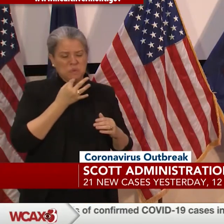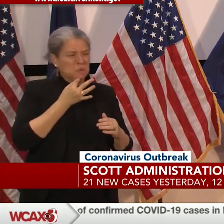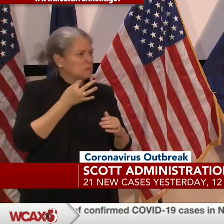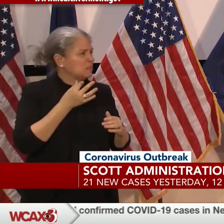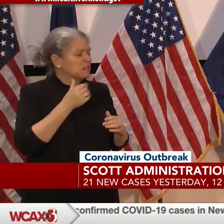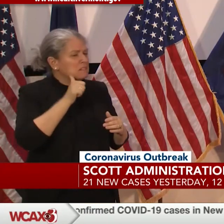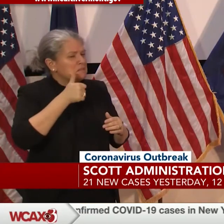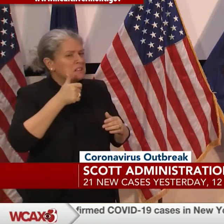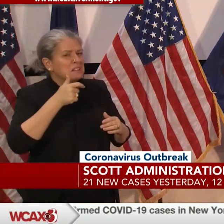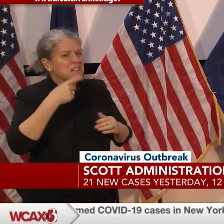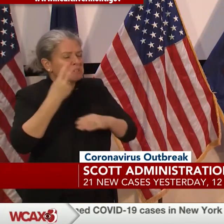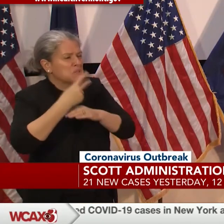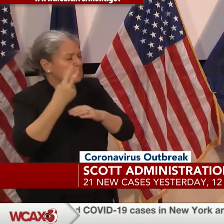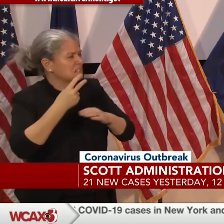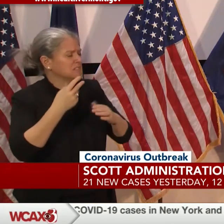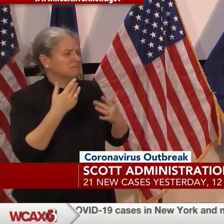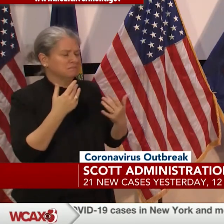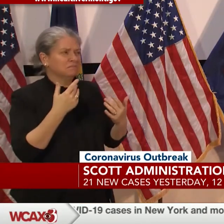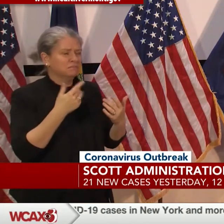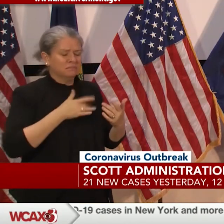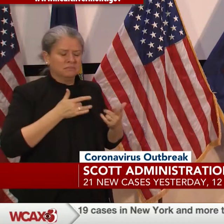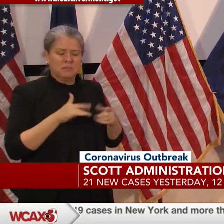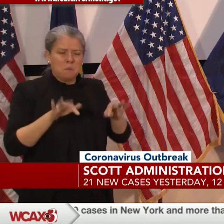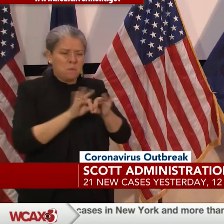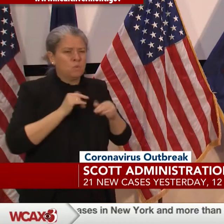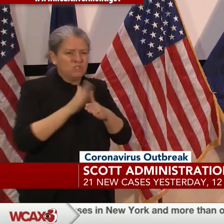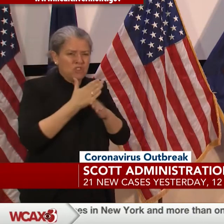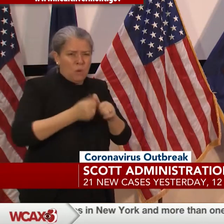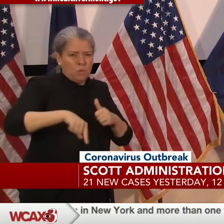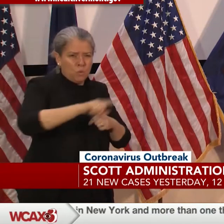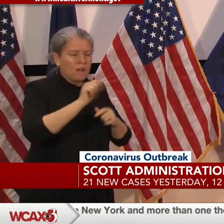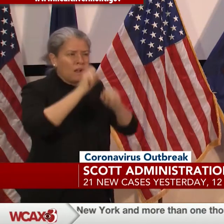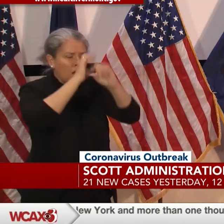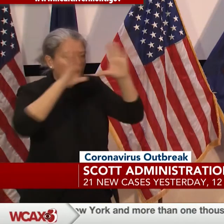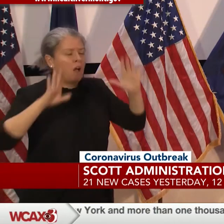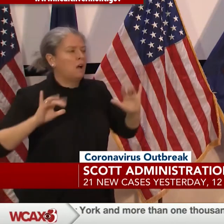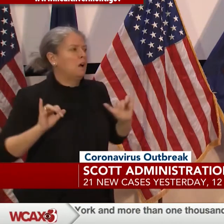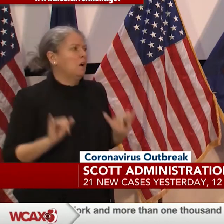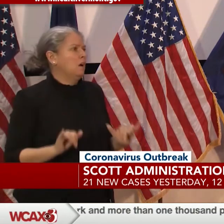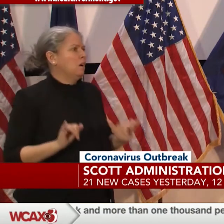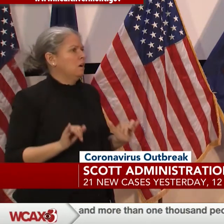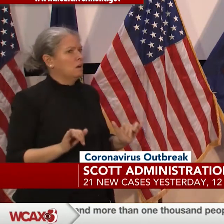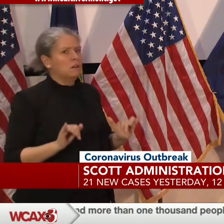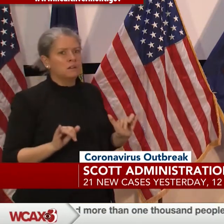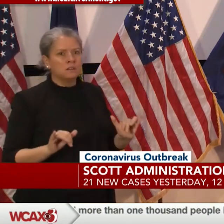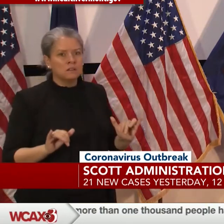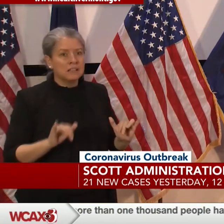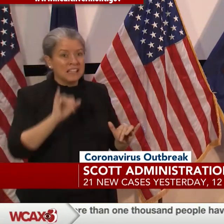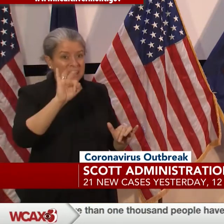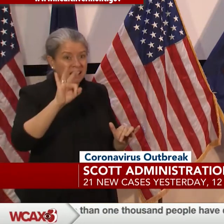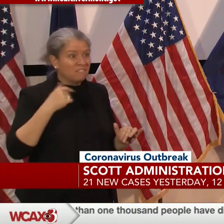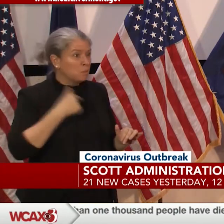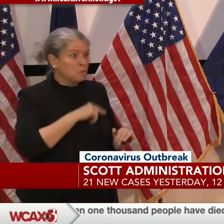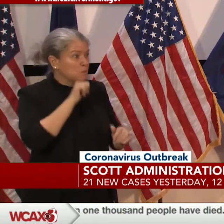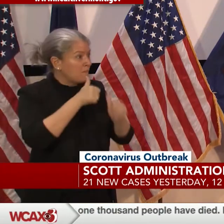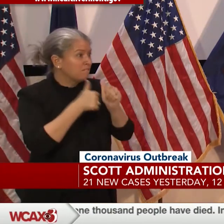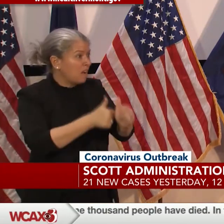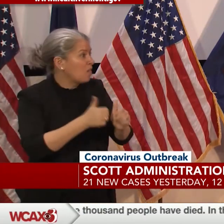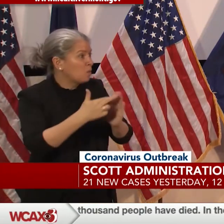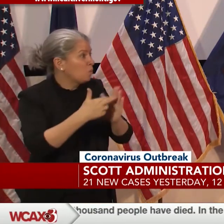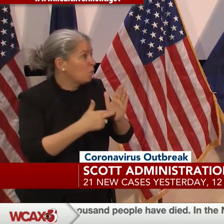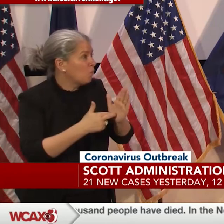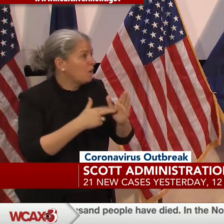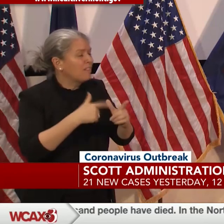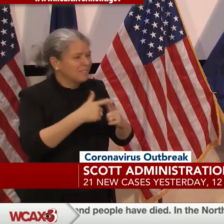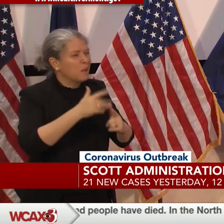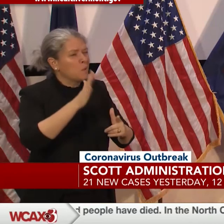over the next few days, because I think it really is important for you to understand the magnitude. If we don't get this right, what it could mean, and how quickly